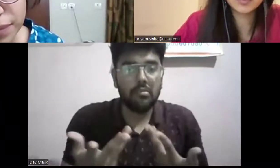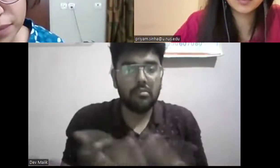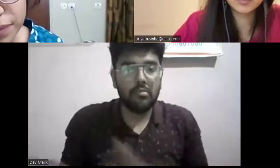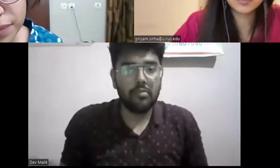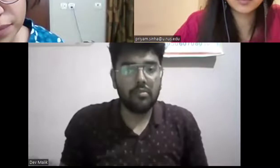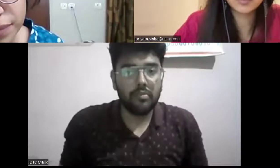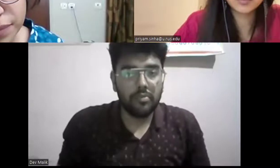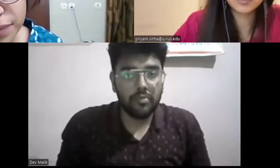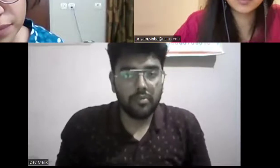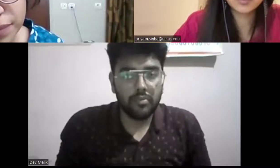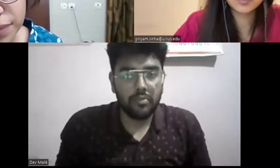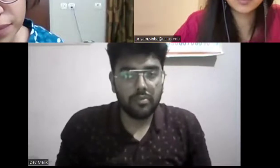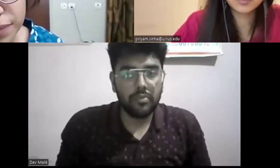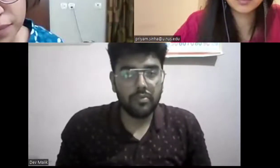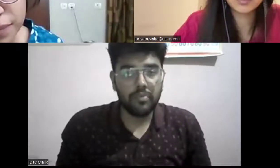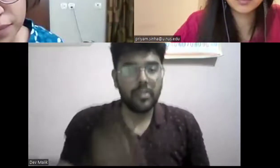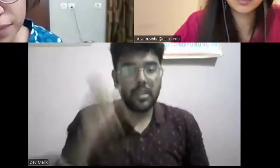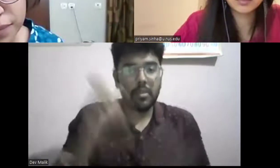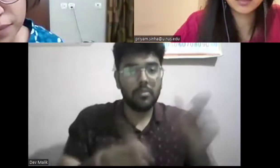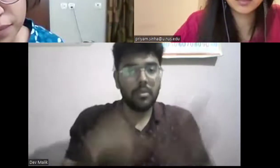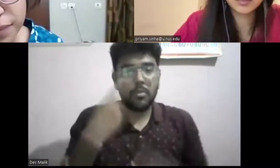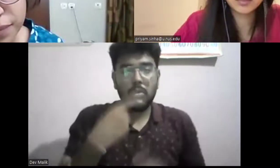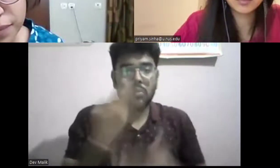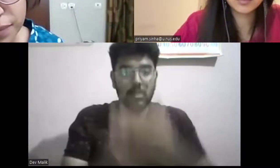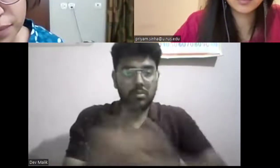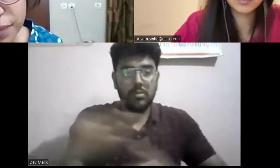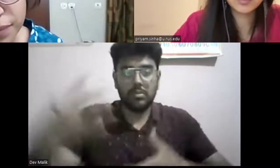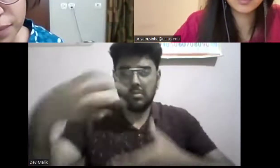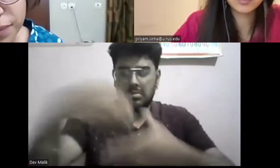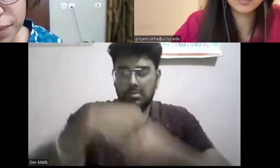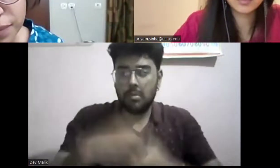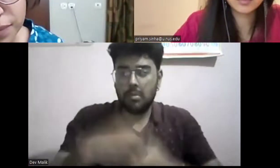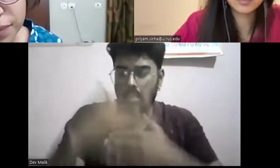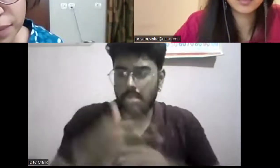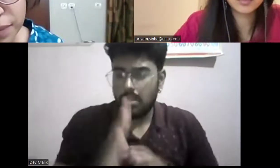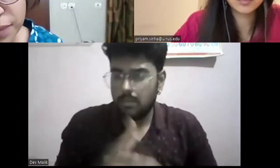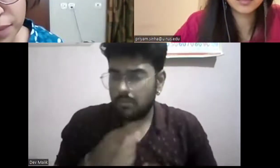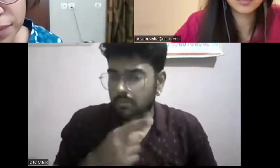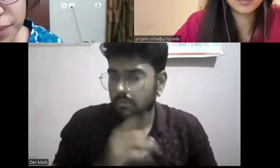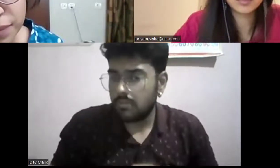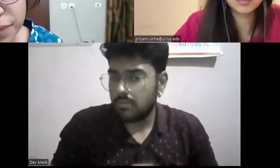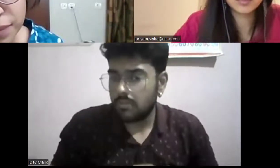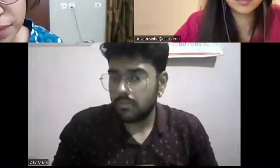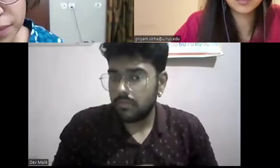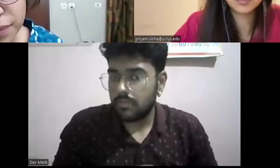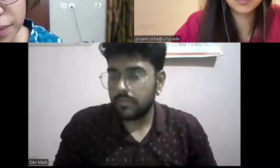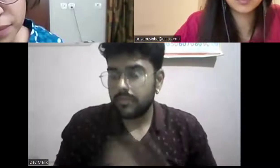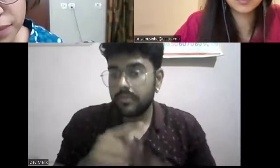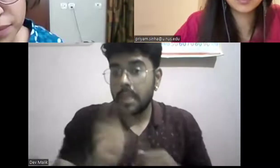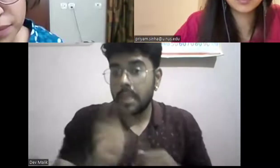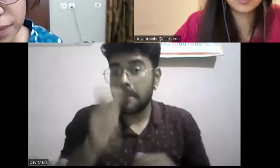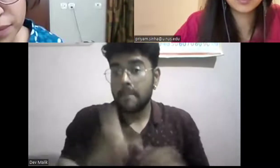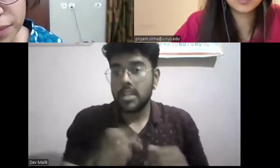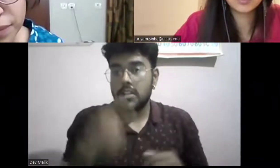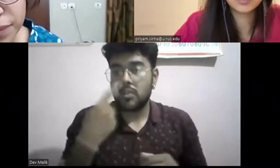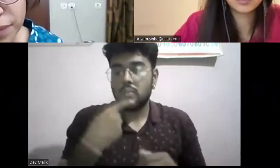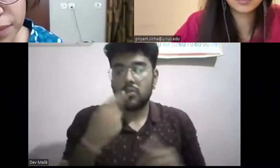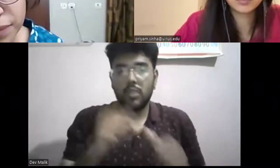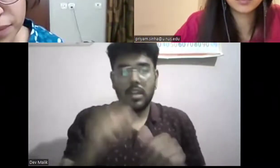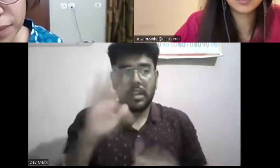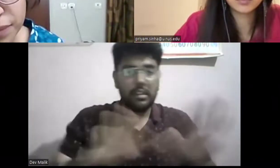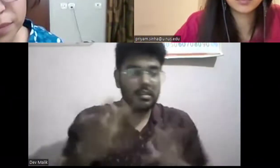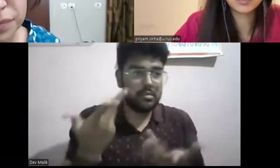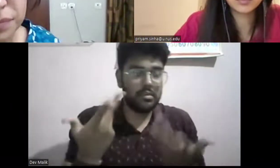the involvement of the person who is disabled? I mean, of course, when a person has when an actor has to